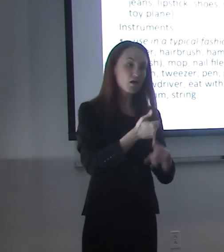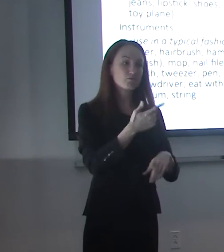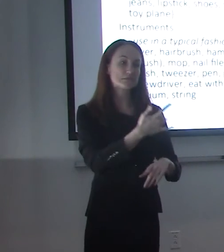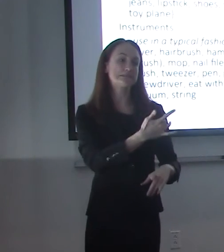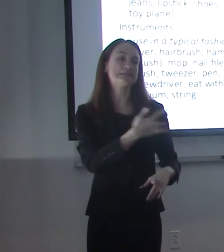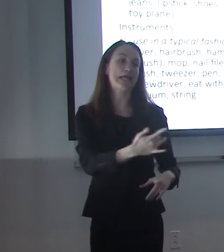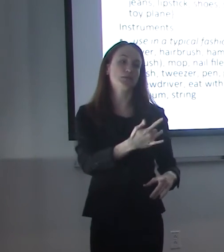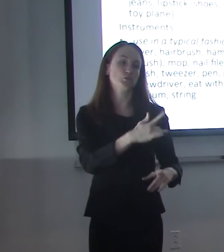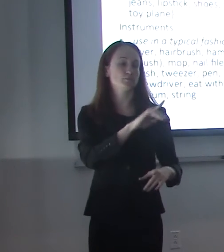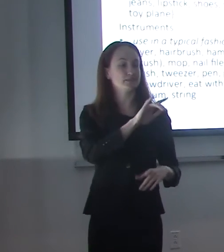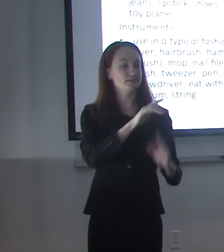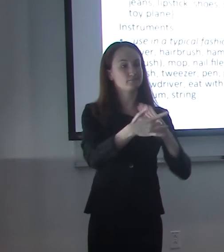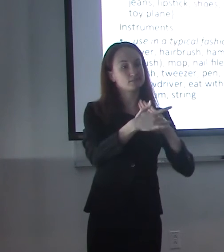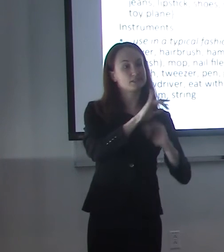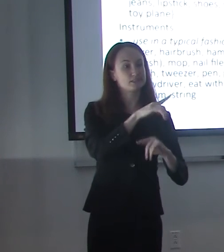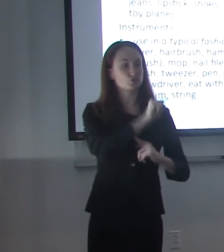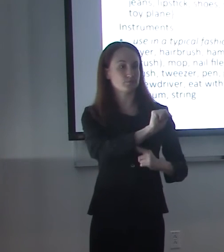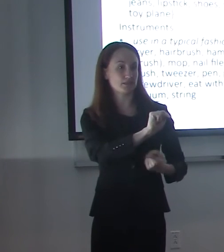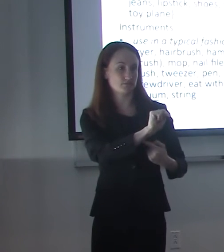instrumenti. They had instruments in